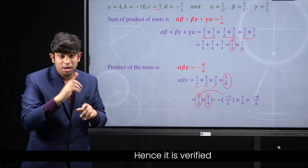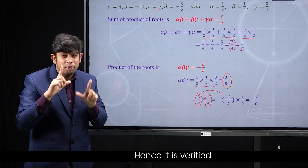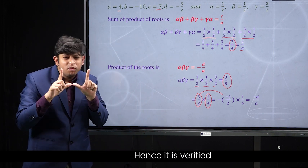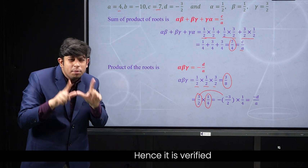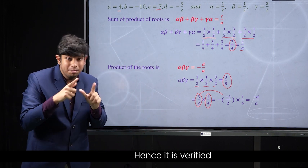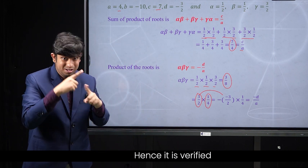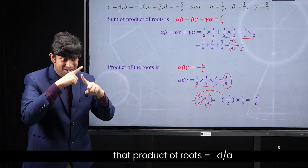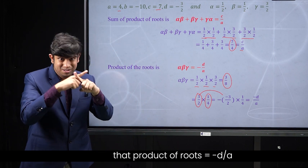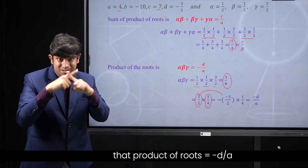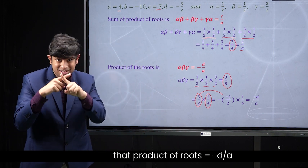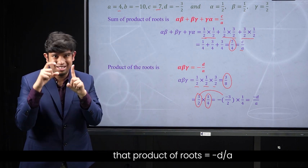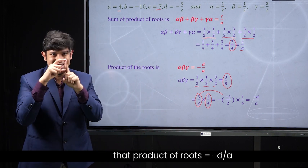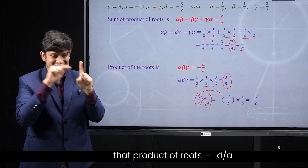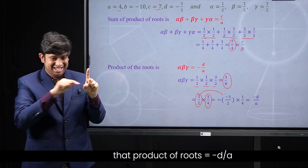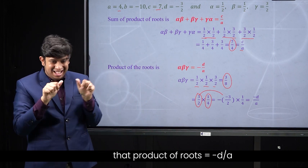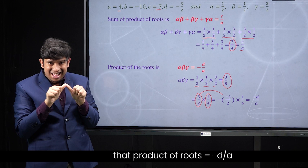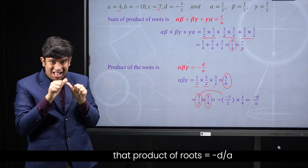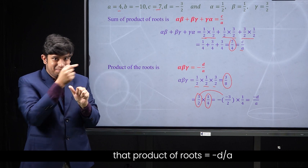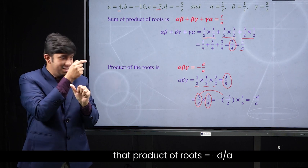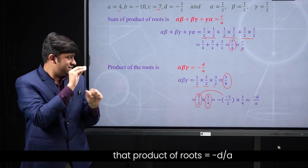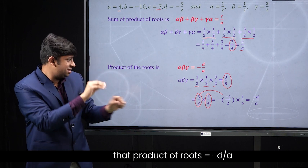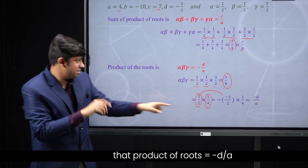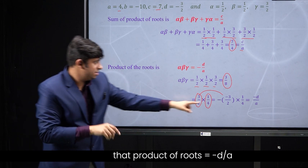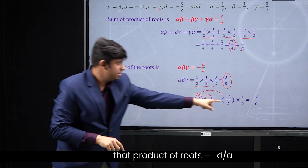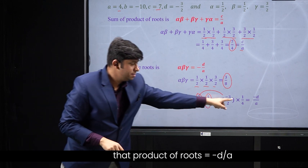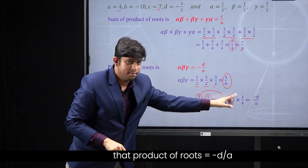Hence, it is verified that product of roots is equal to minus d by a.